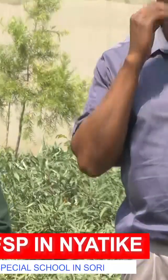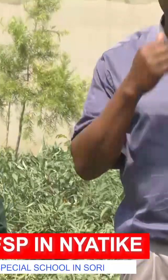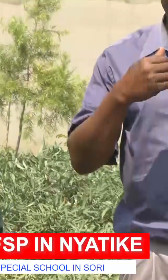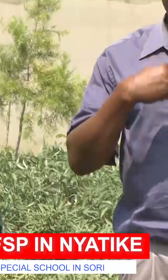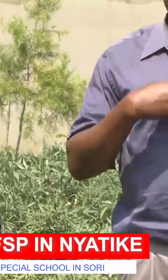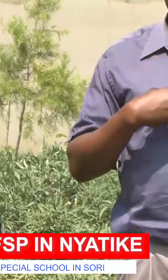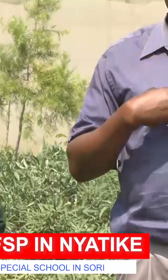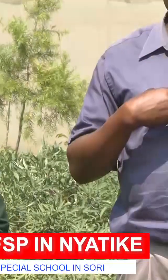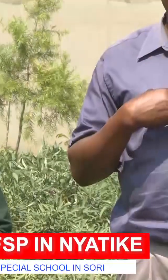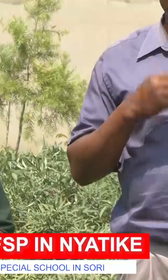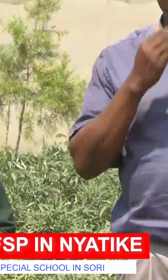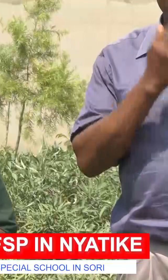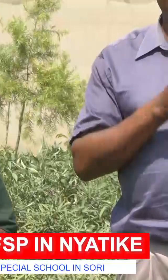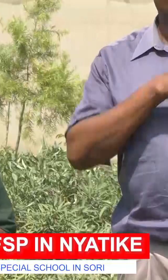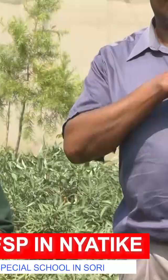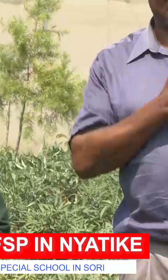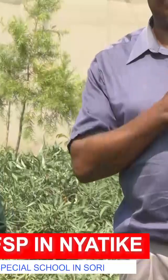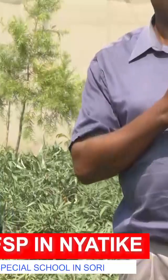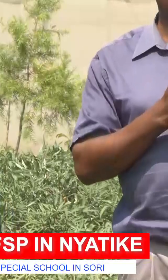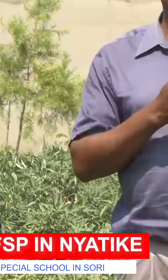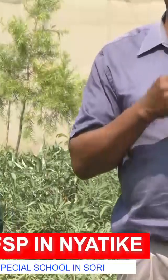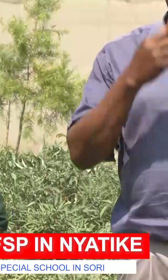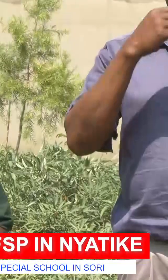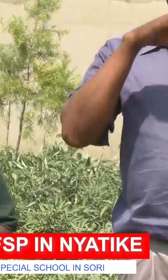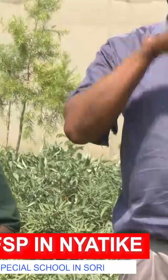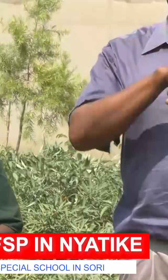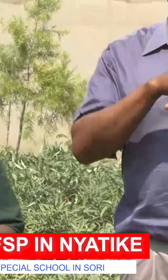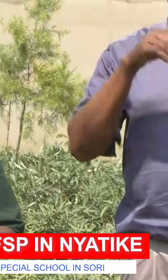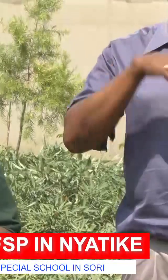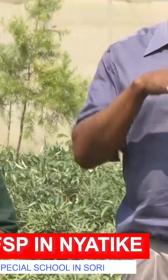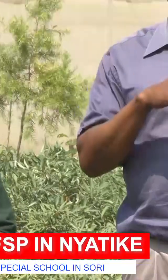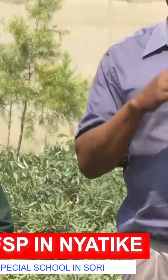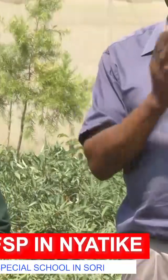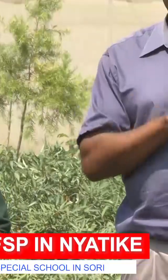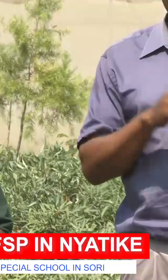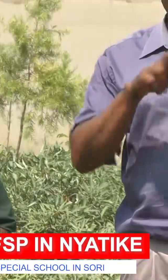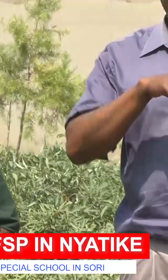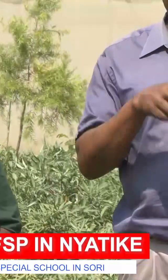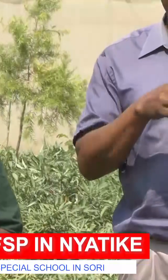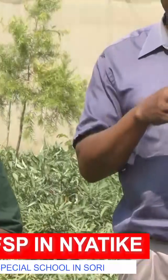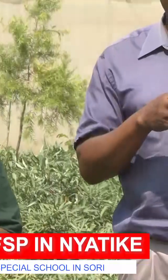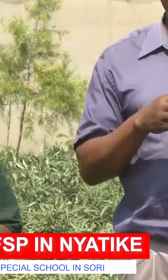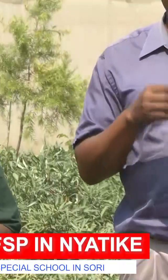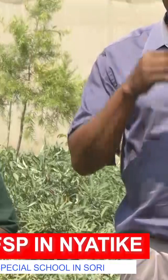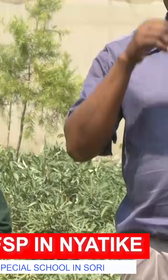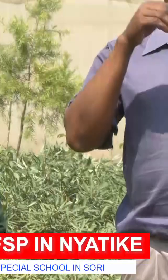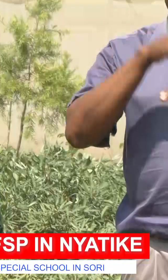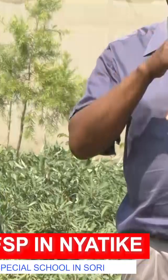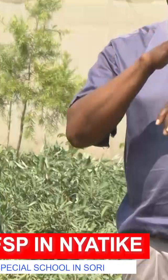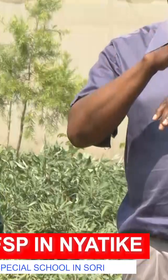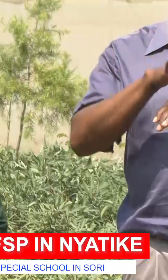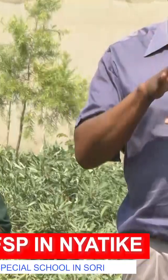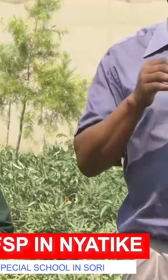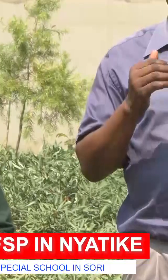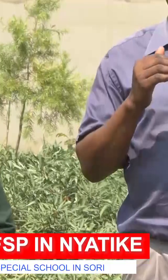that disadvantage of getting into relationships and having children at a young age. So school meals